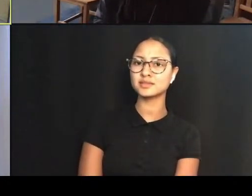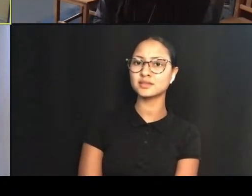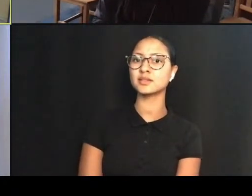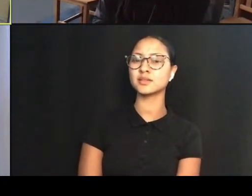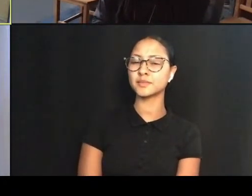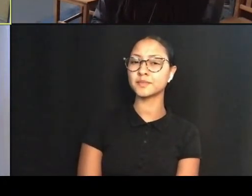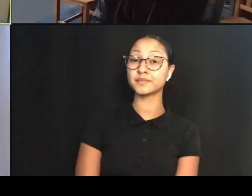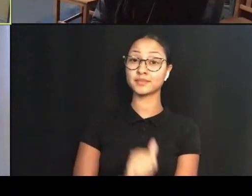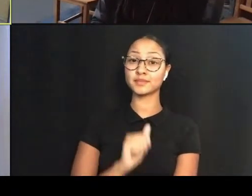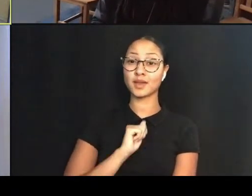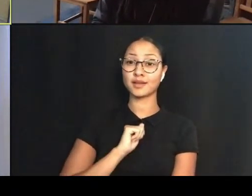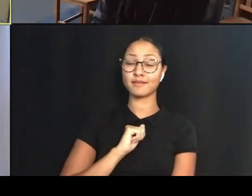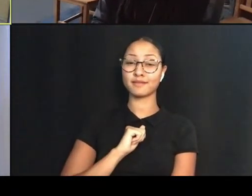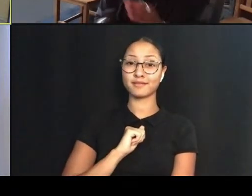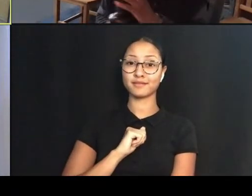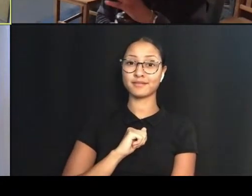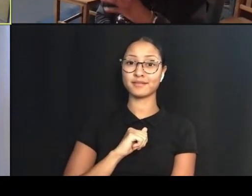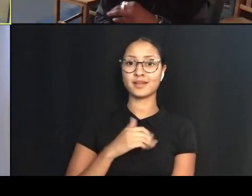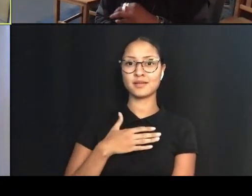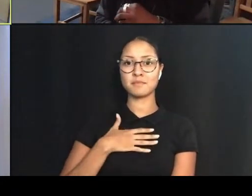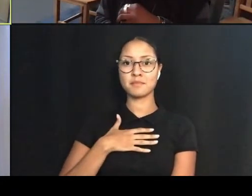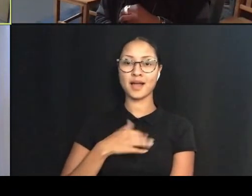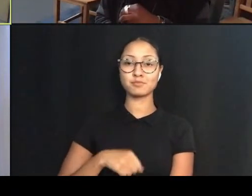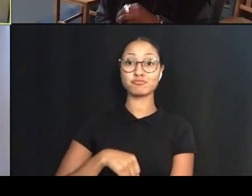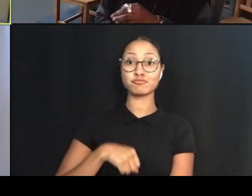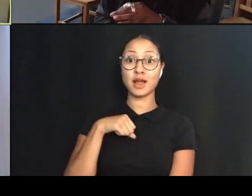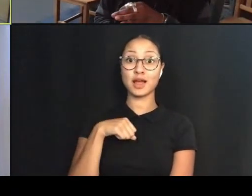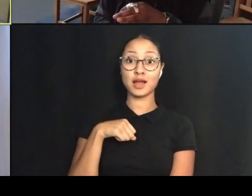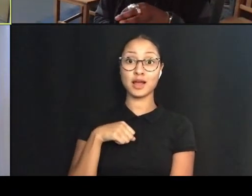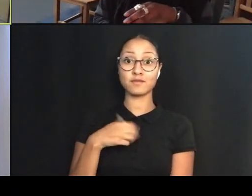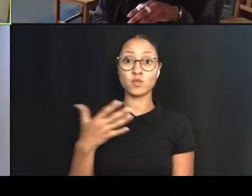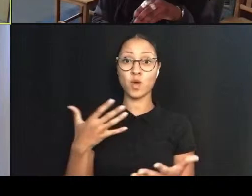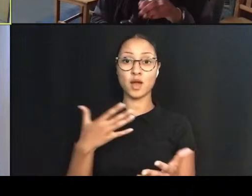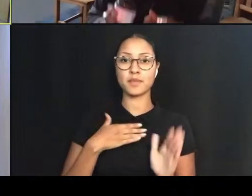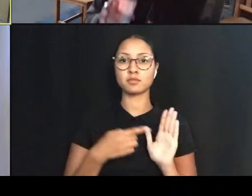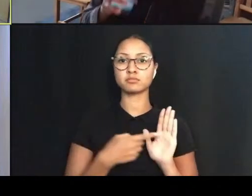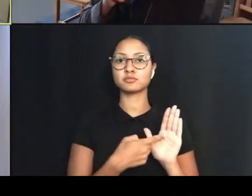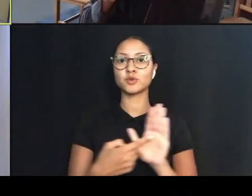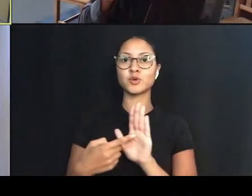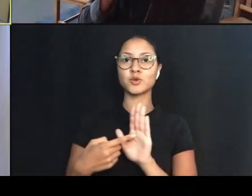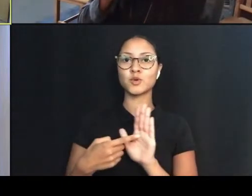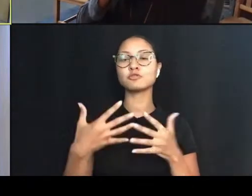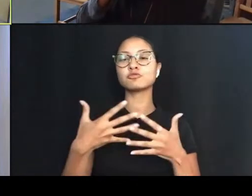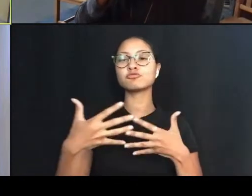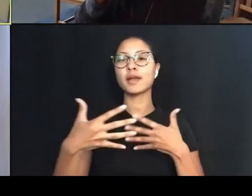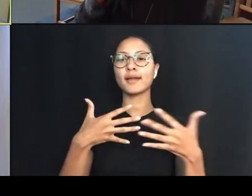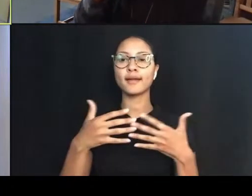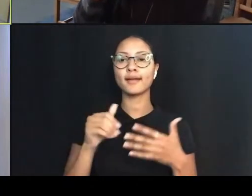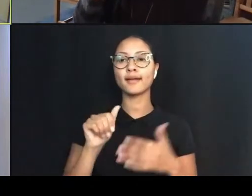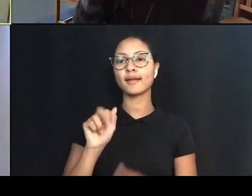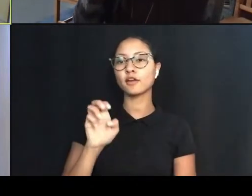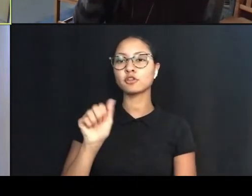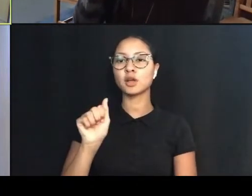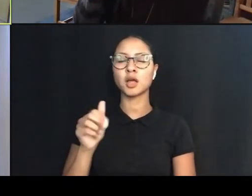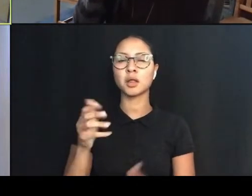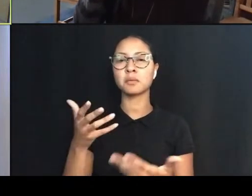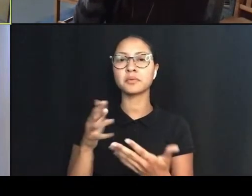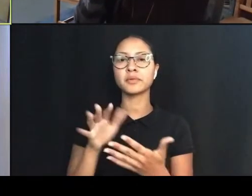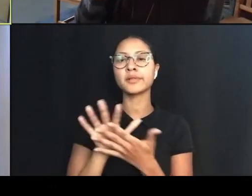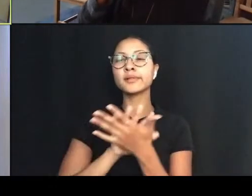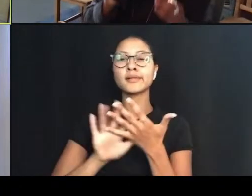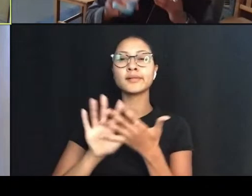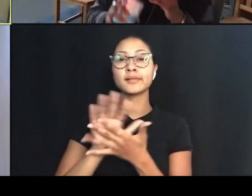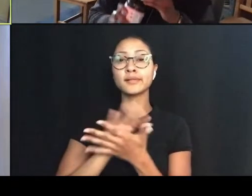gray area, right? I'm not African enough for the Africans, I'm not American, I'm not Black enough for the Black